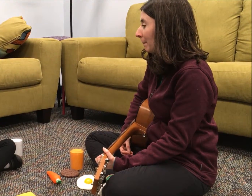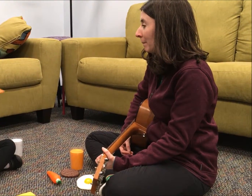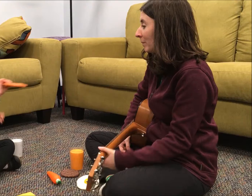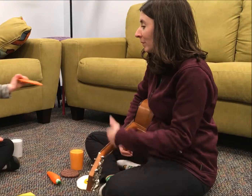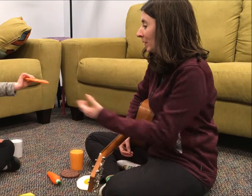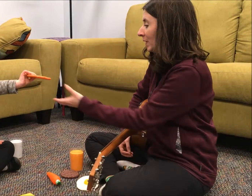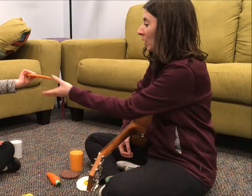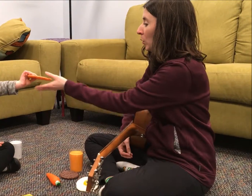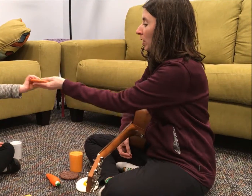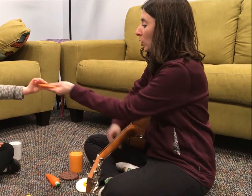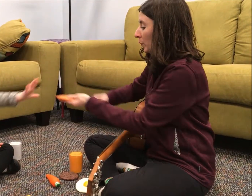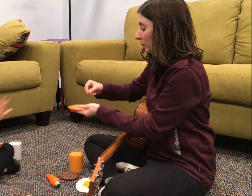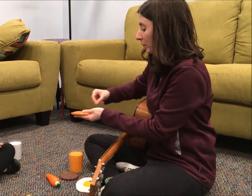No beer. Oh, thank you.